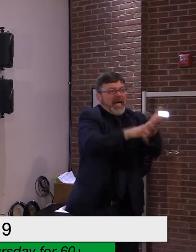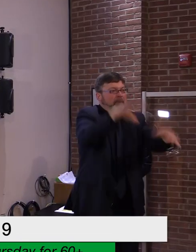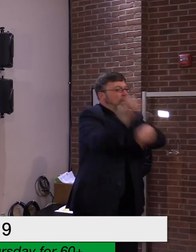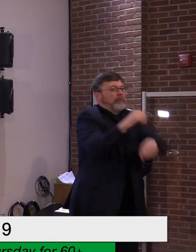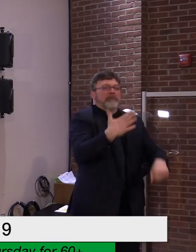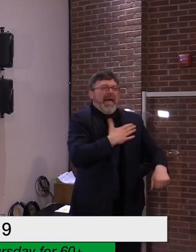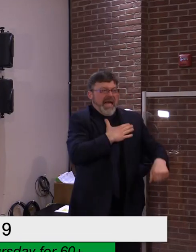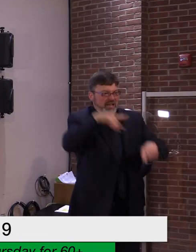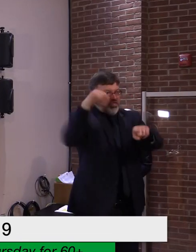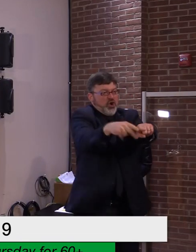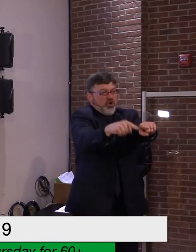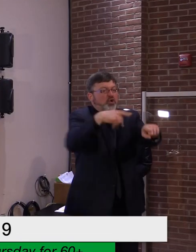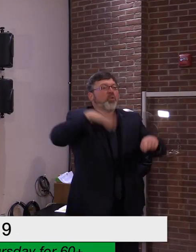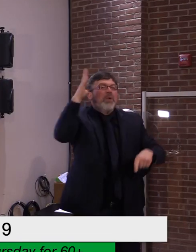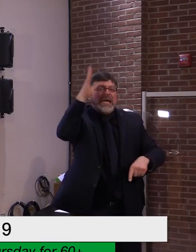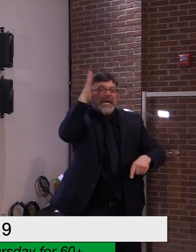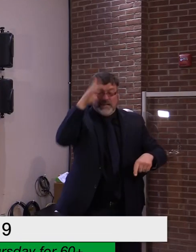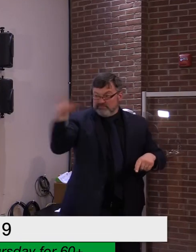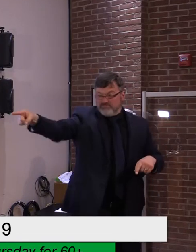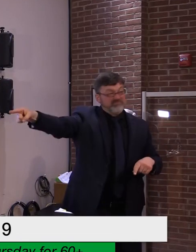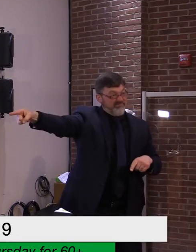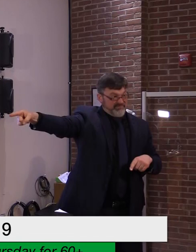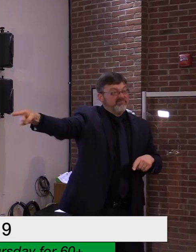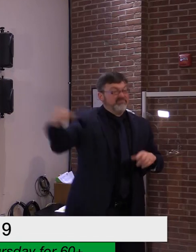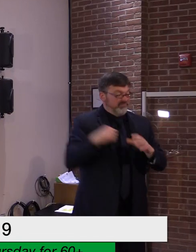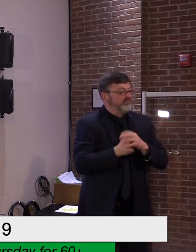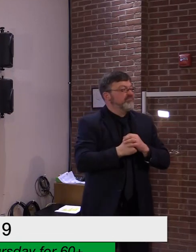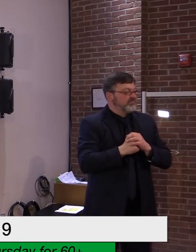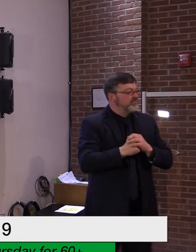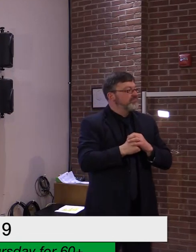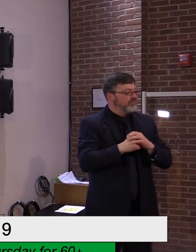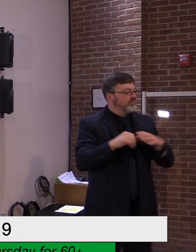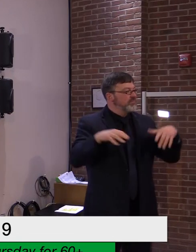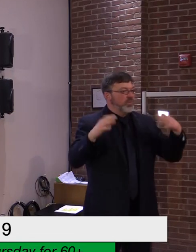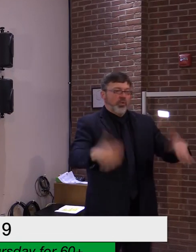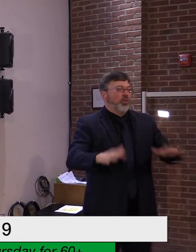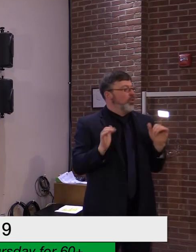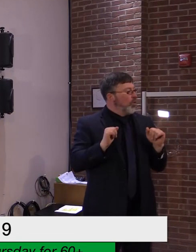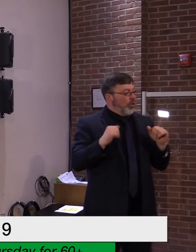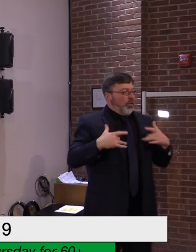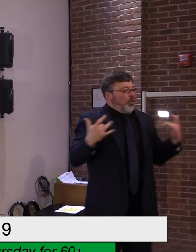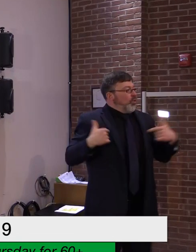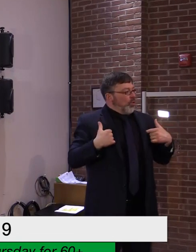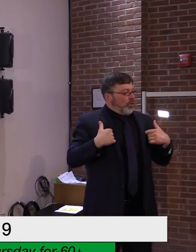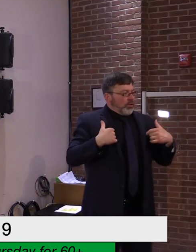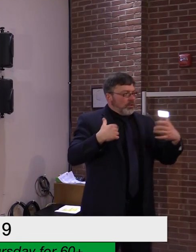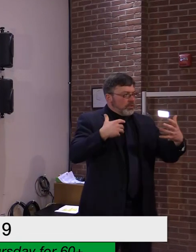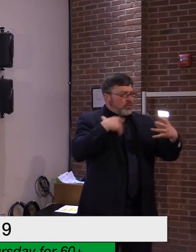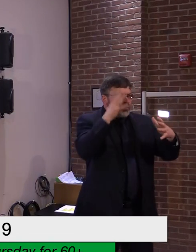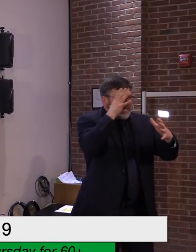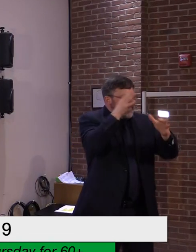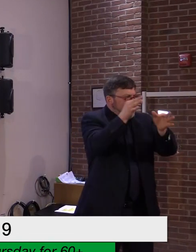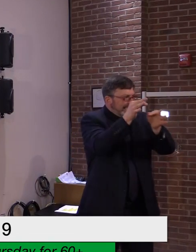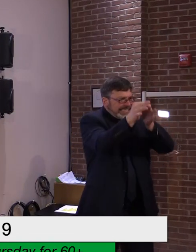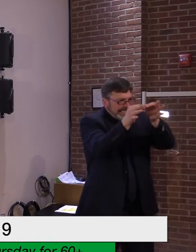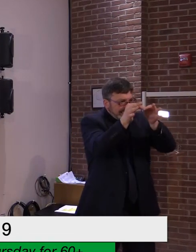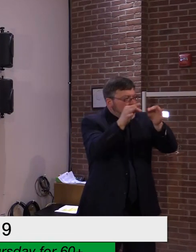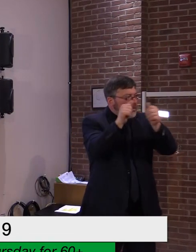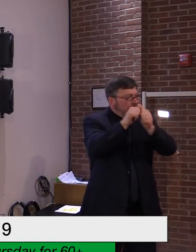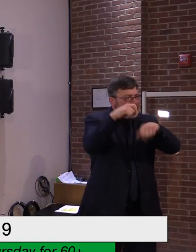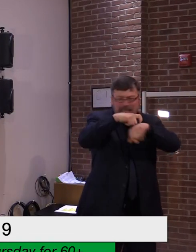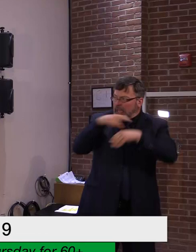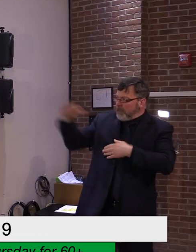week, in the next couple of weeks, as vaccinations ramp up, I'll be able to outline our plan with timelines and details that will allow